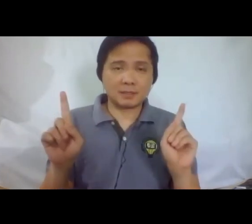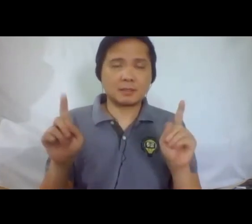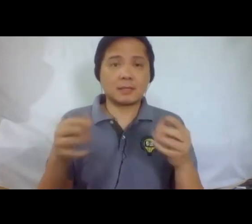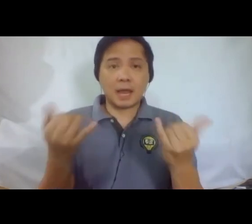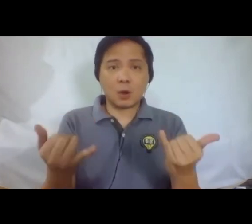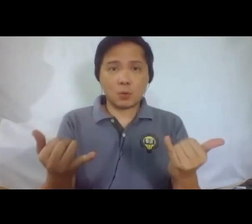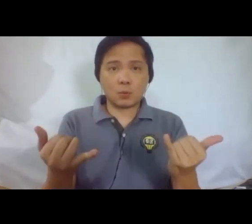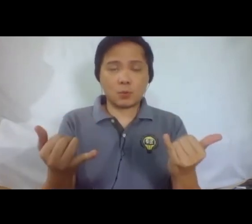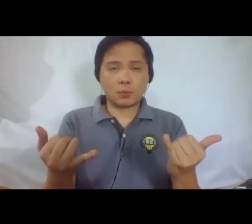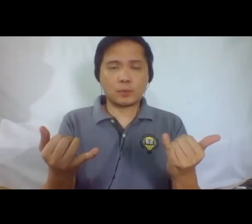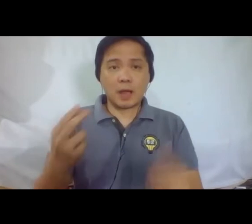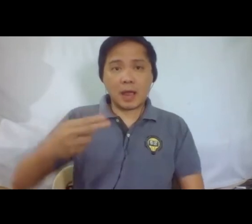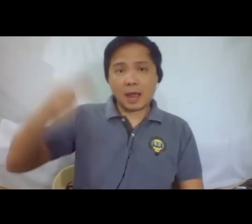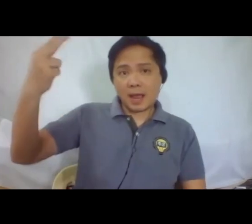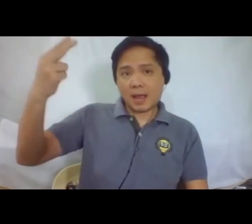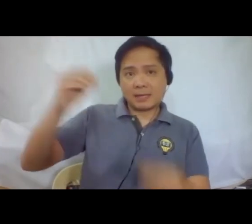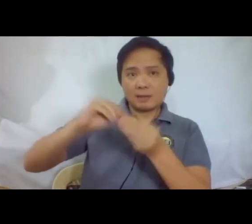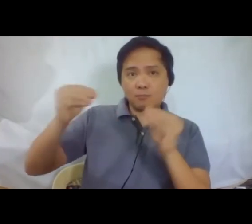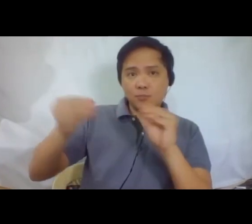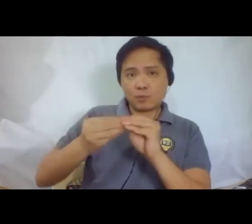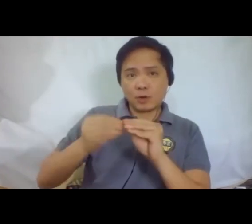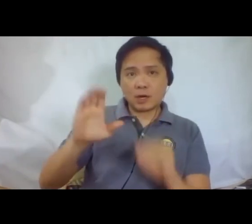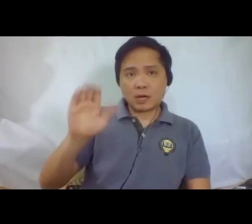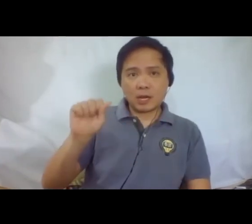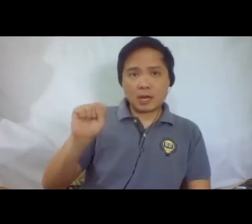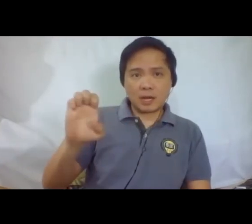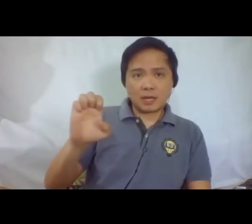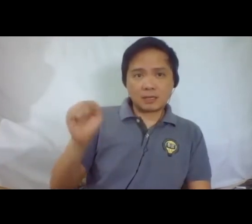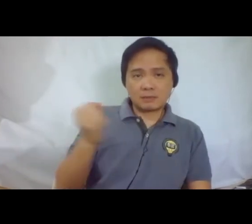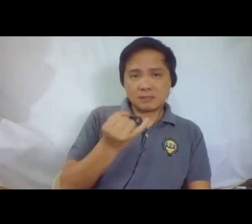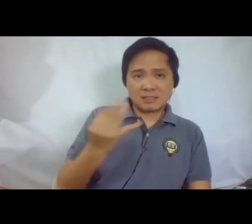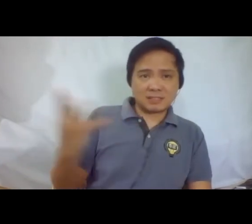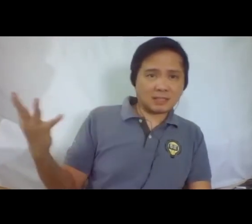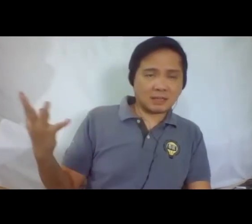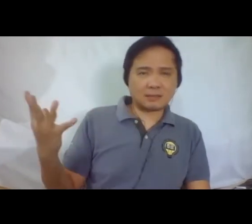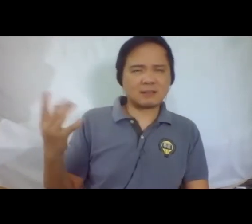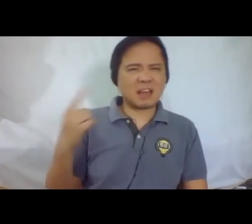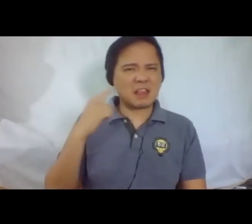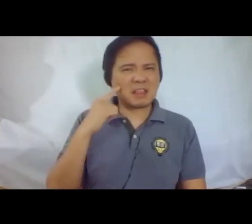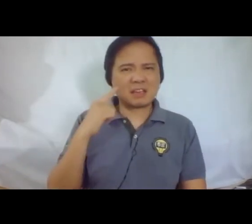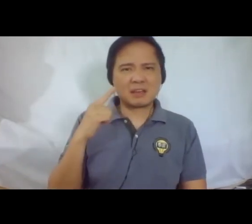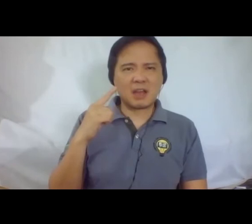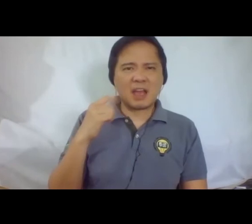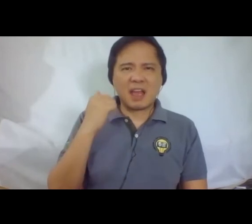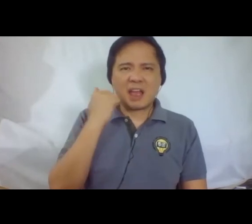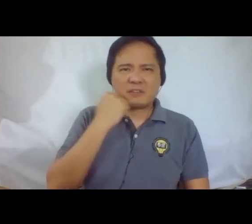the highest number of cases in the whole year is 91 in one day,